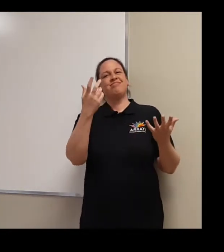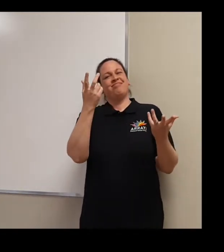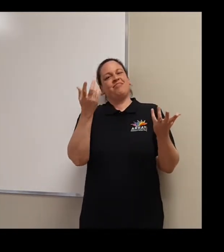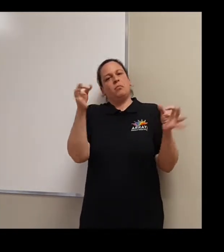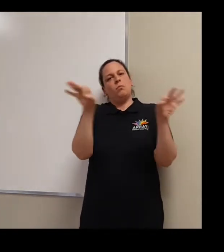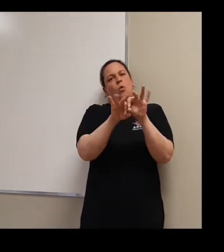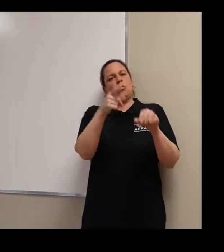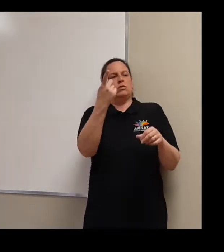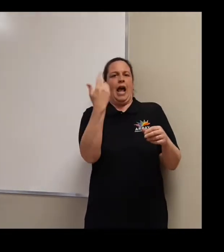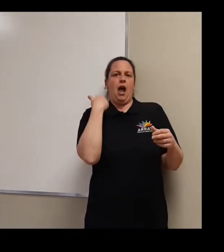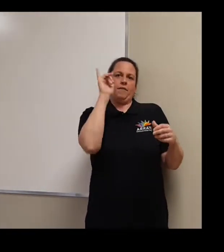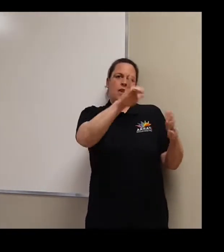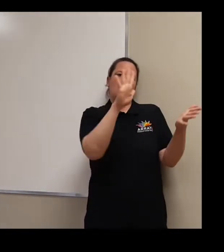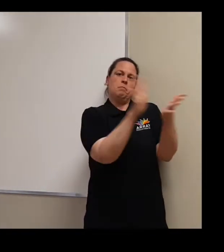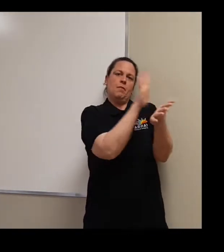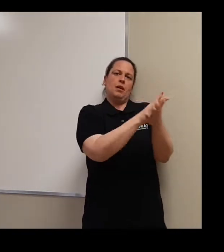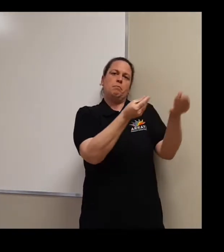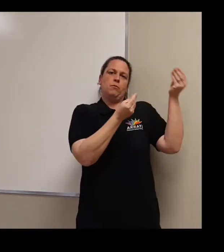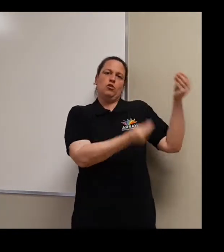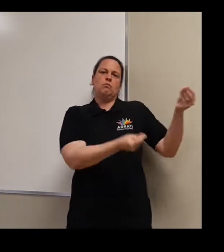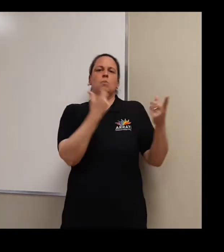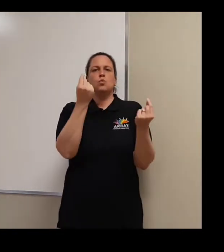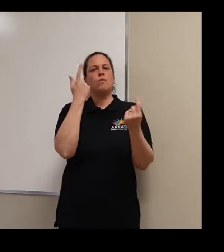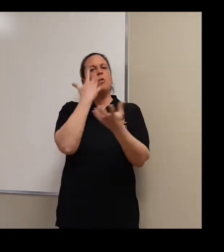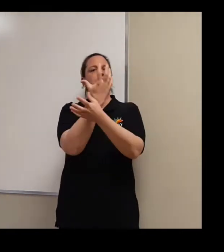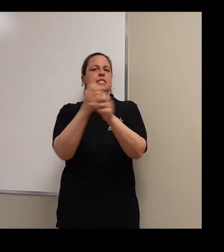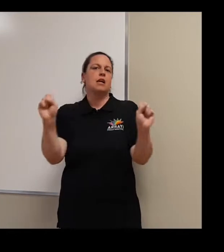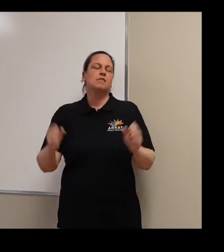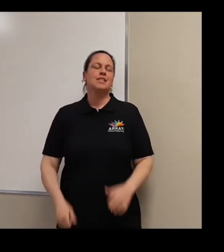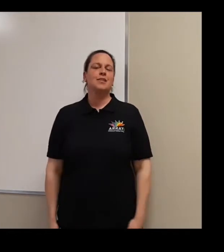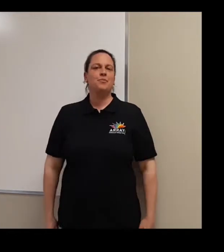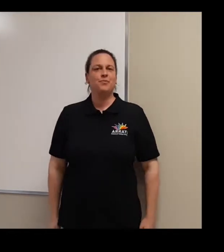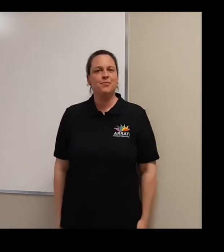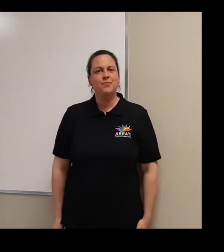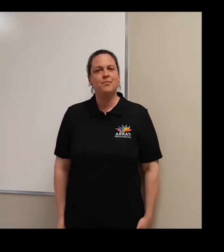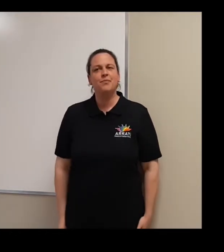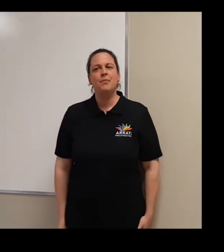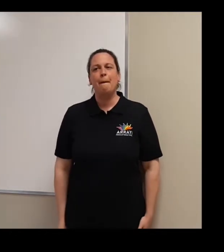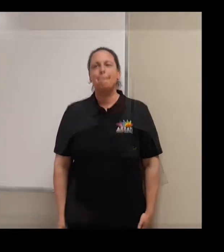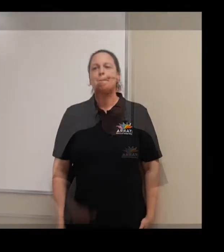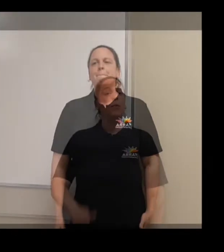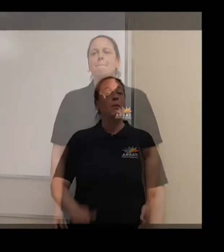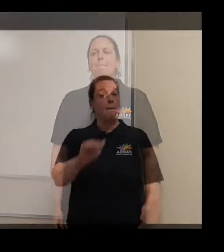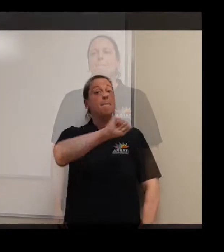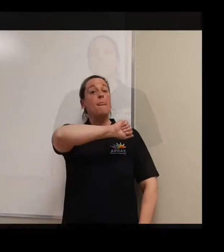skin. It's all of the important information to use that product safely.